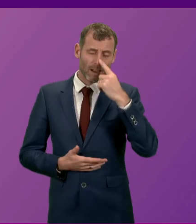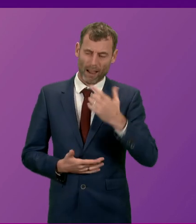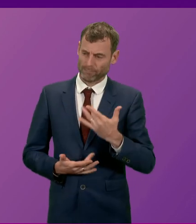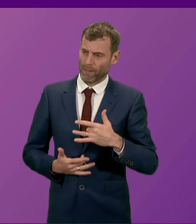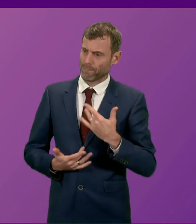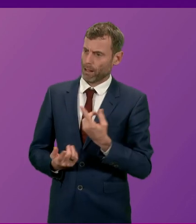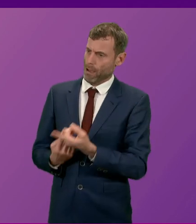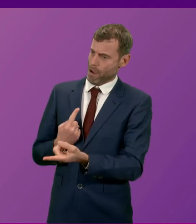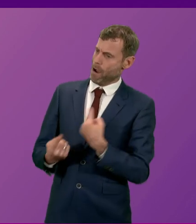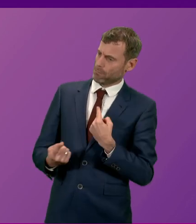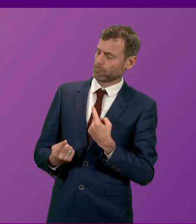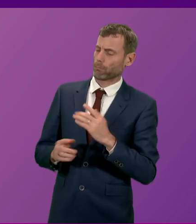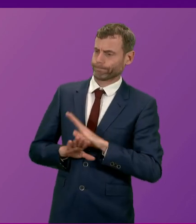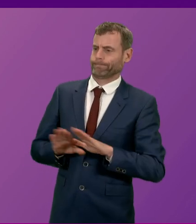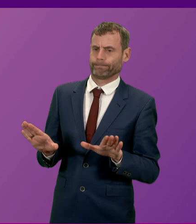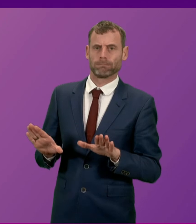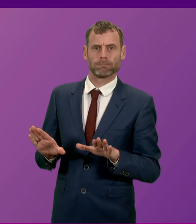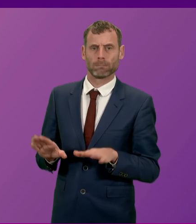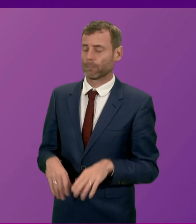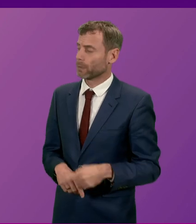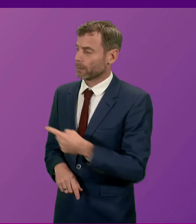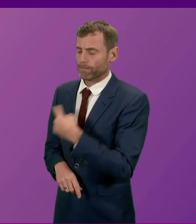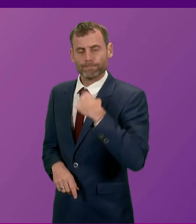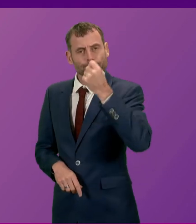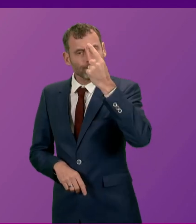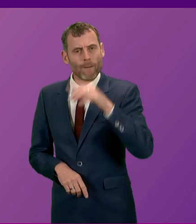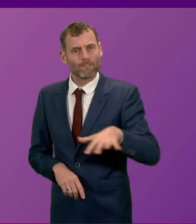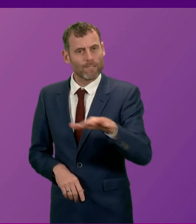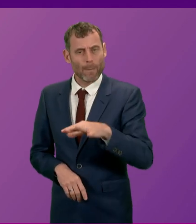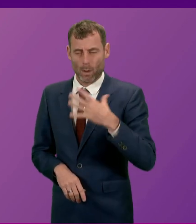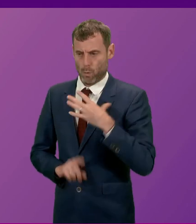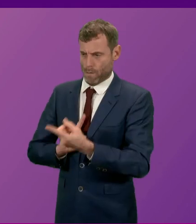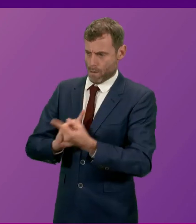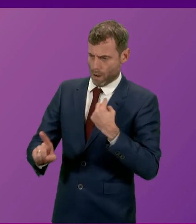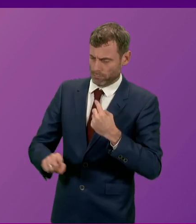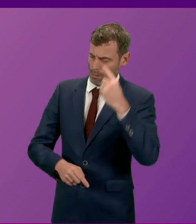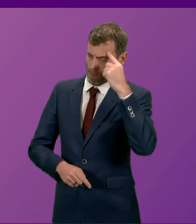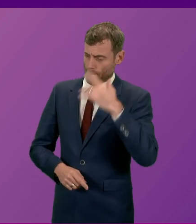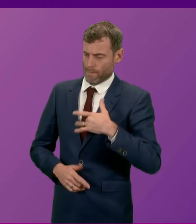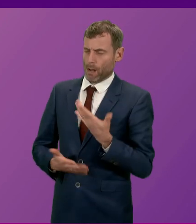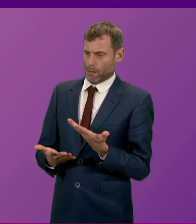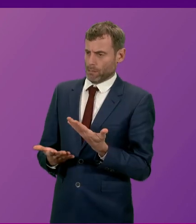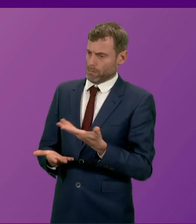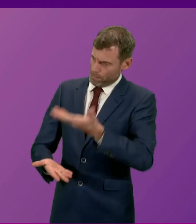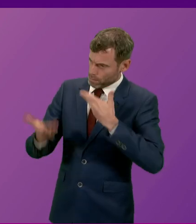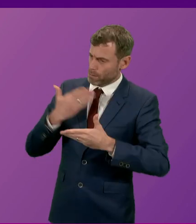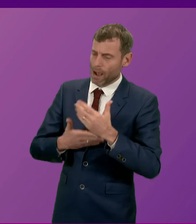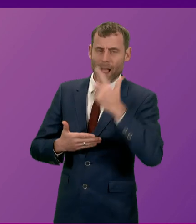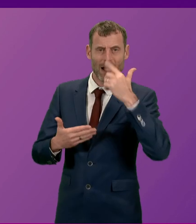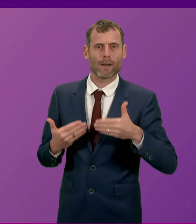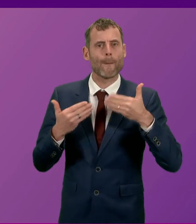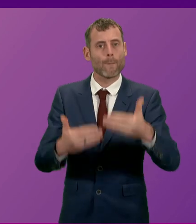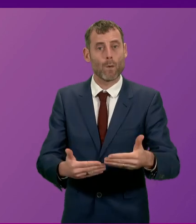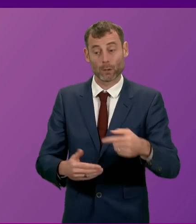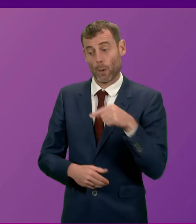I of course recognise the desire of the family to reach closure on this issue, and the Government established the public inquiry to enable that to